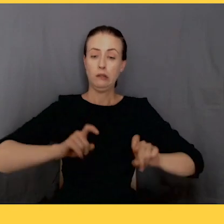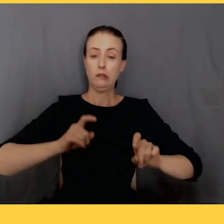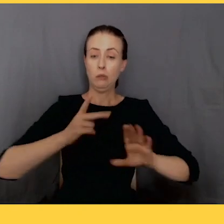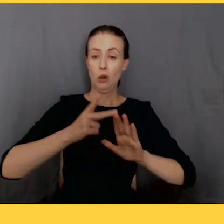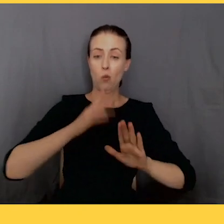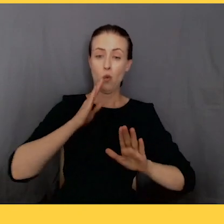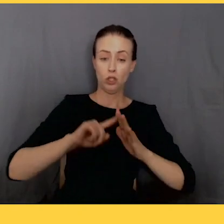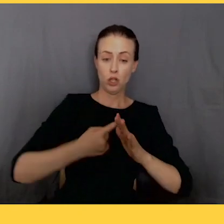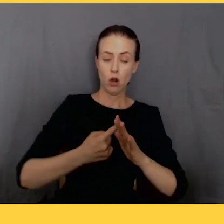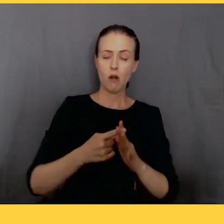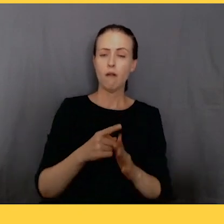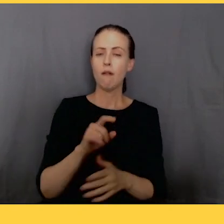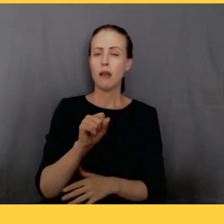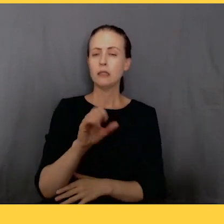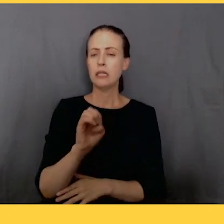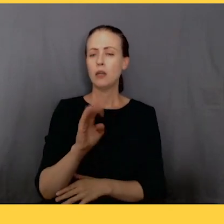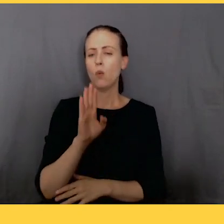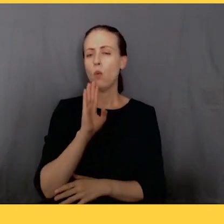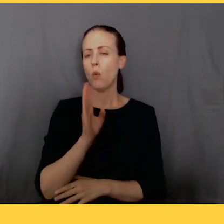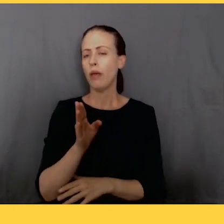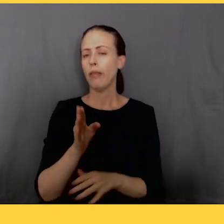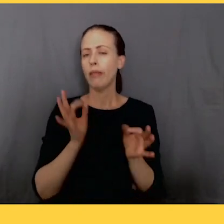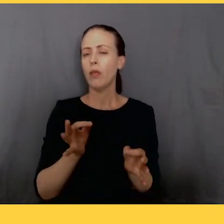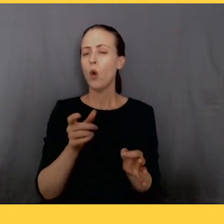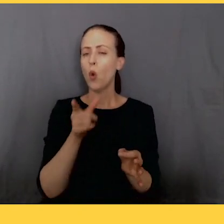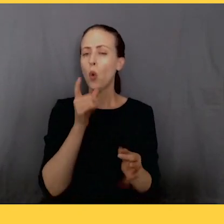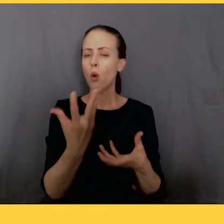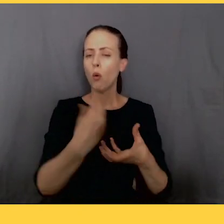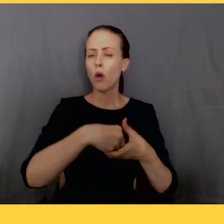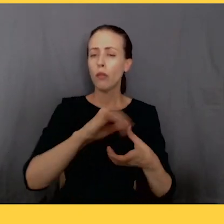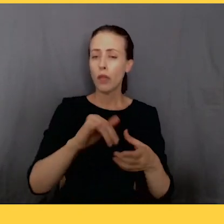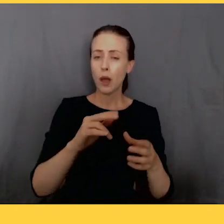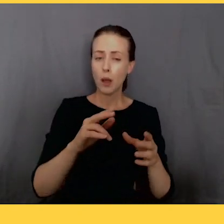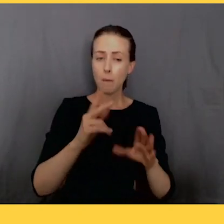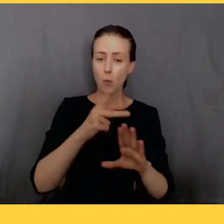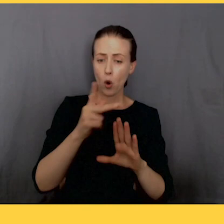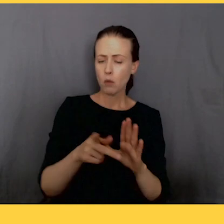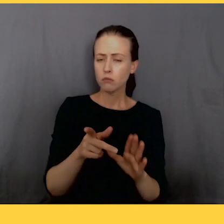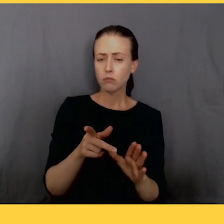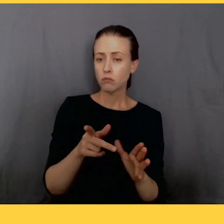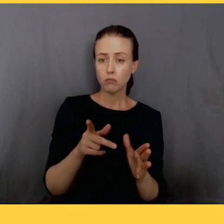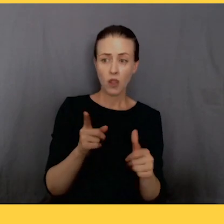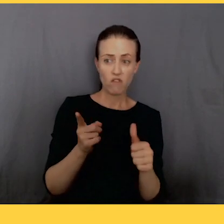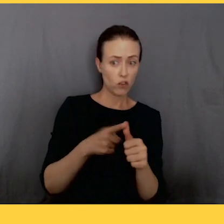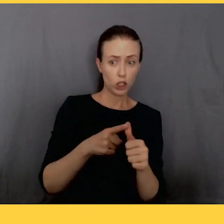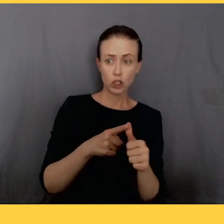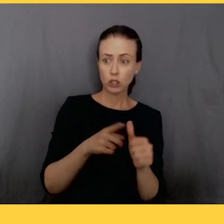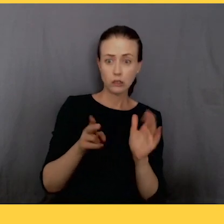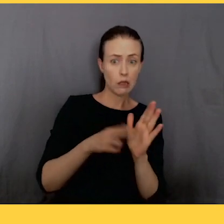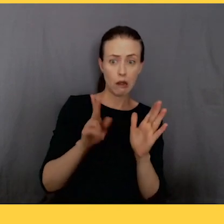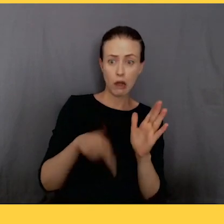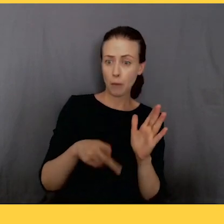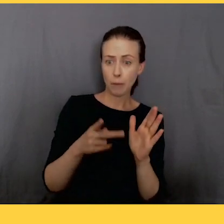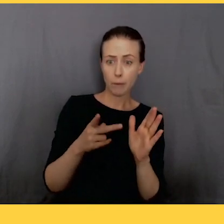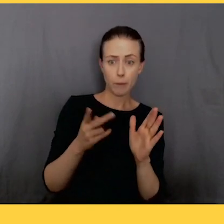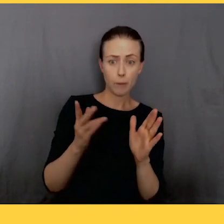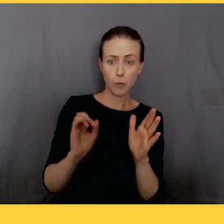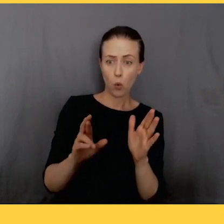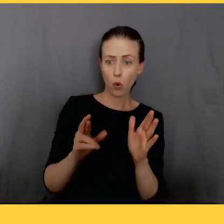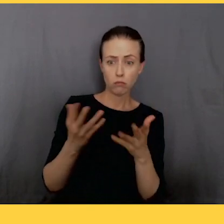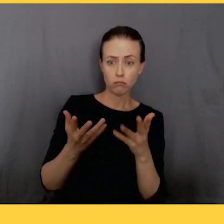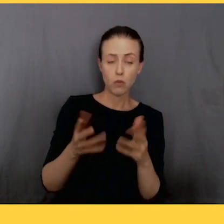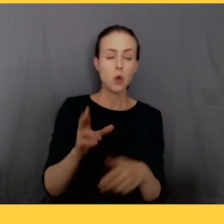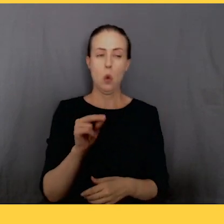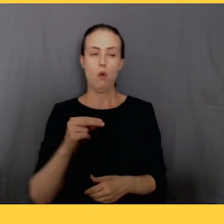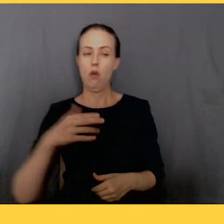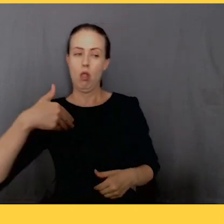will Edison determine who will be part of the pilot? Is it first come, first serve? It is not yet first come, first serve. What